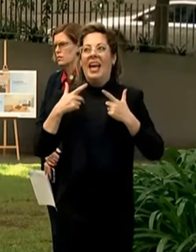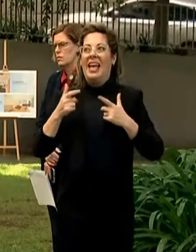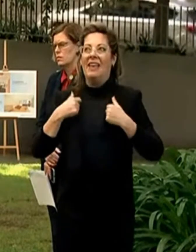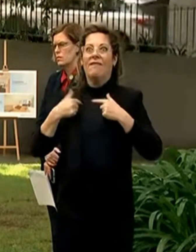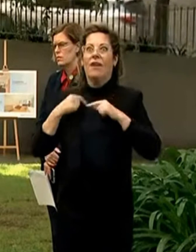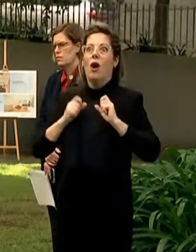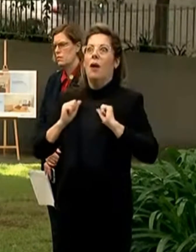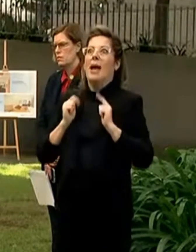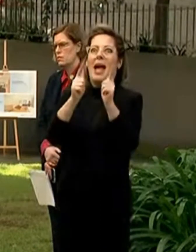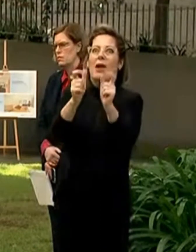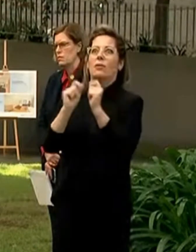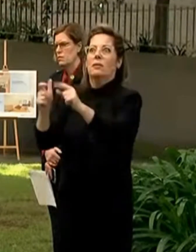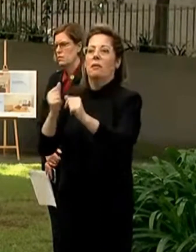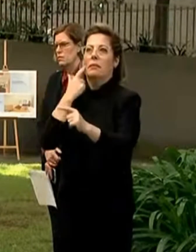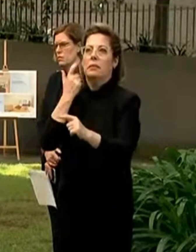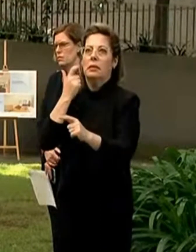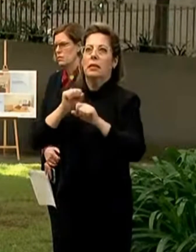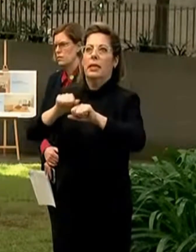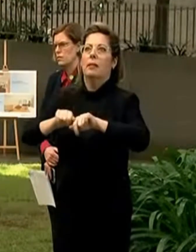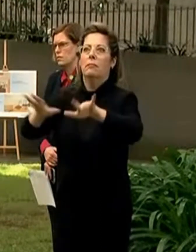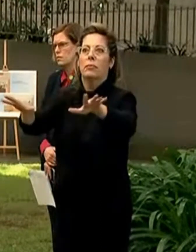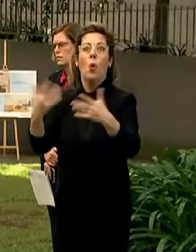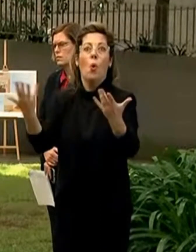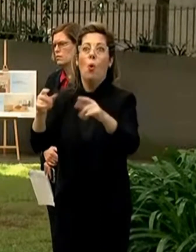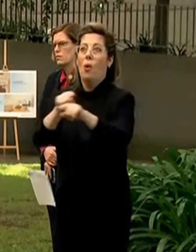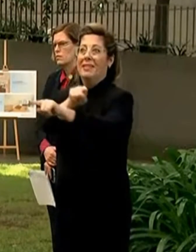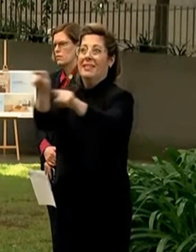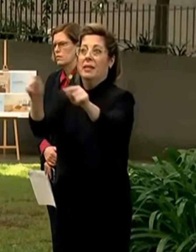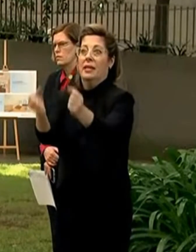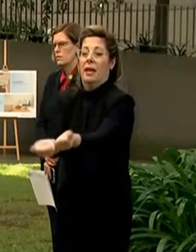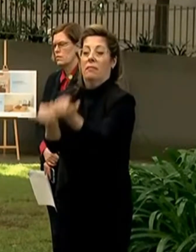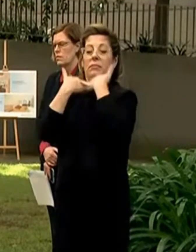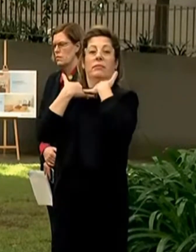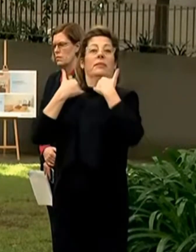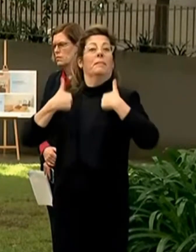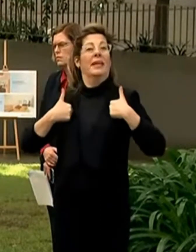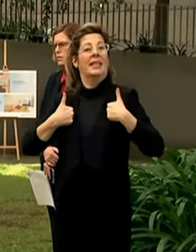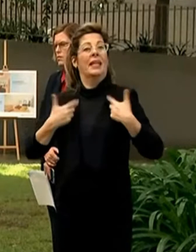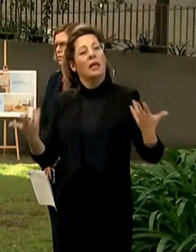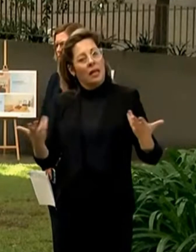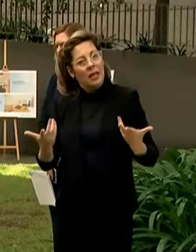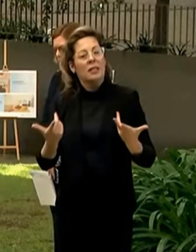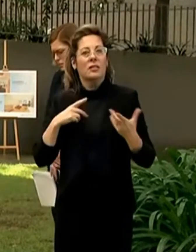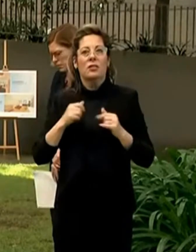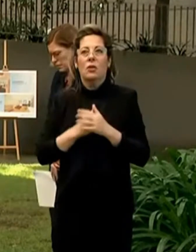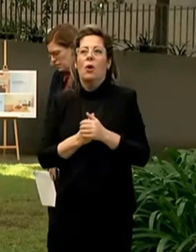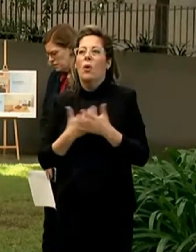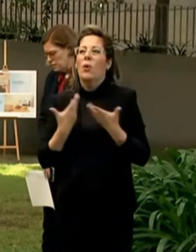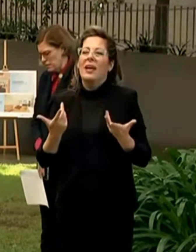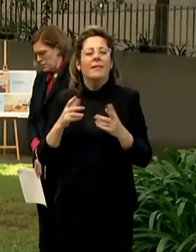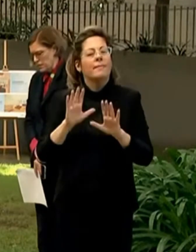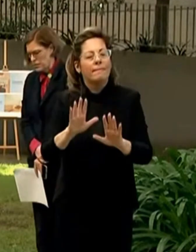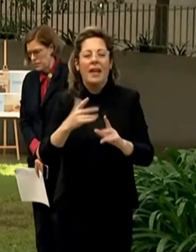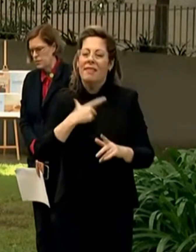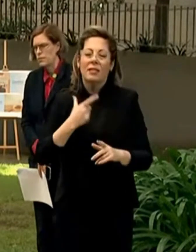moment has to assume that either they have the virus or the people they're interacting with has the virus. That's why you need to make sure you maintain your social distancing, have